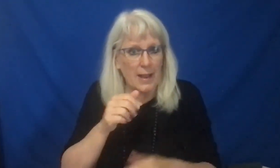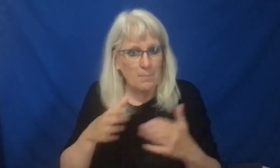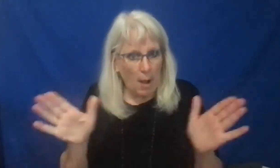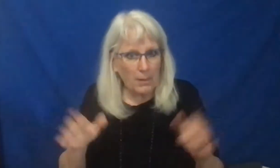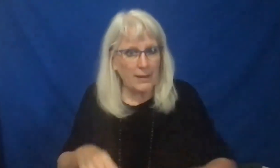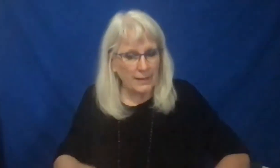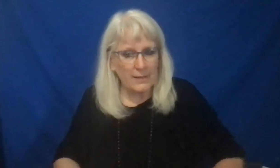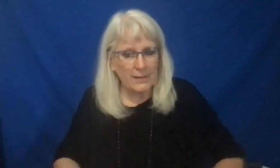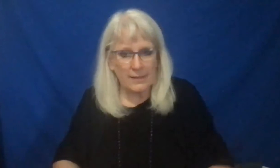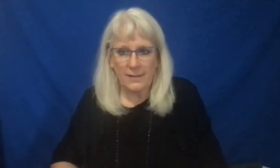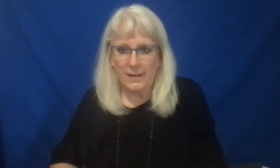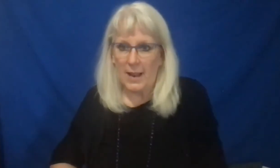co-chair of this committee, I've been in contact with the